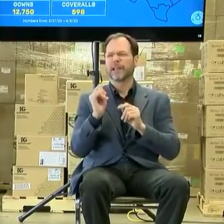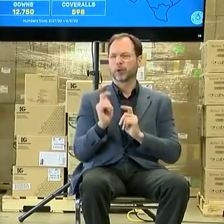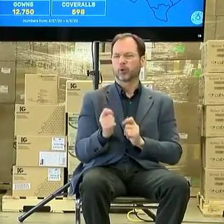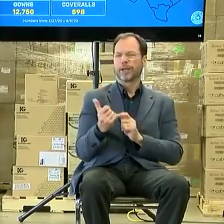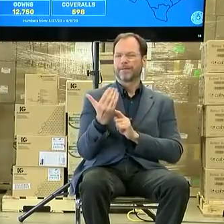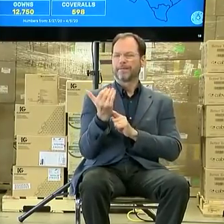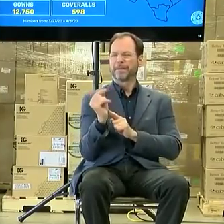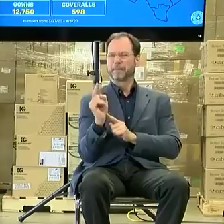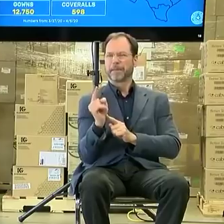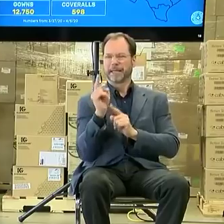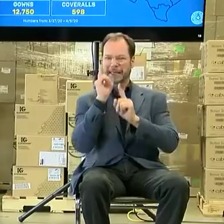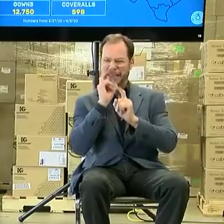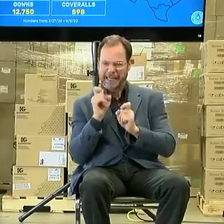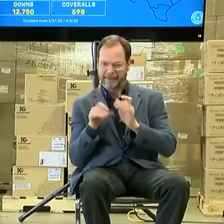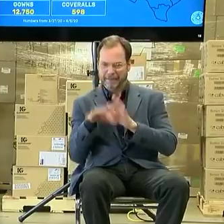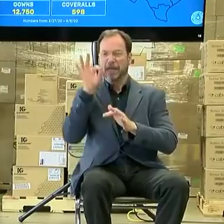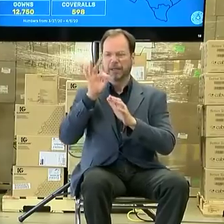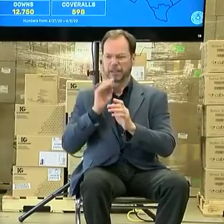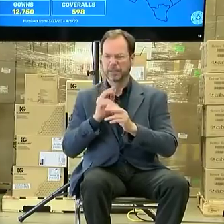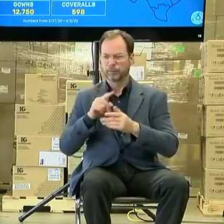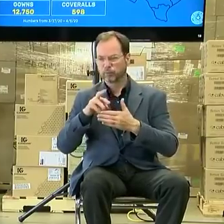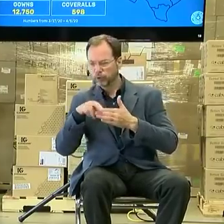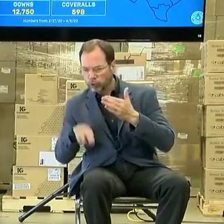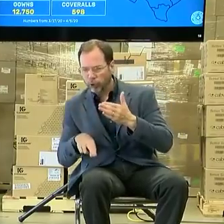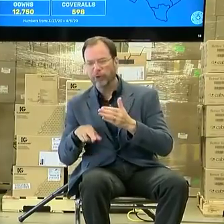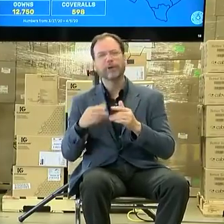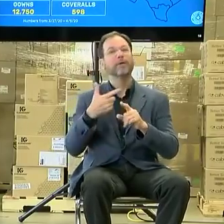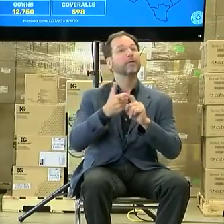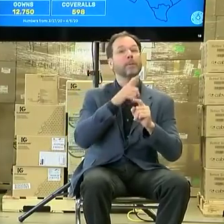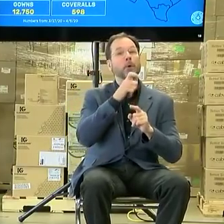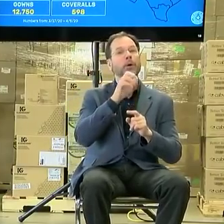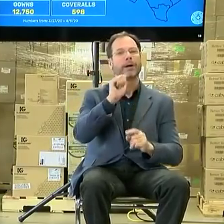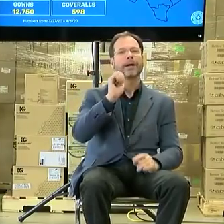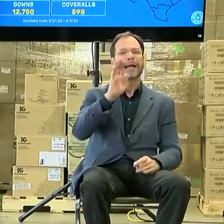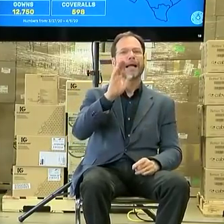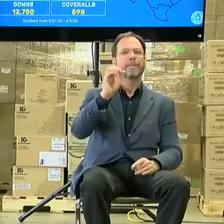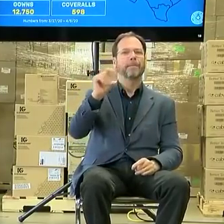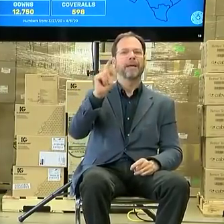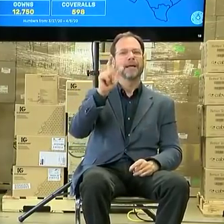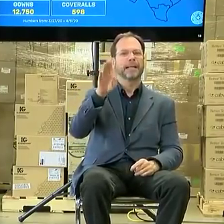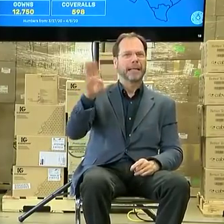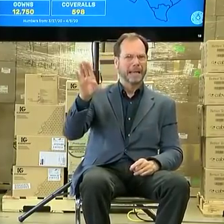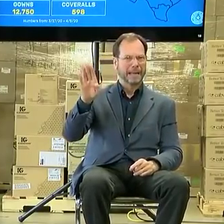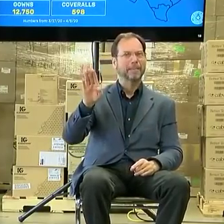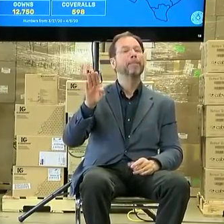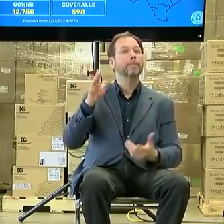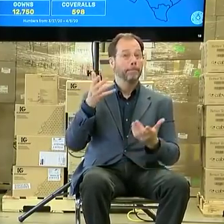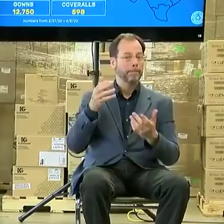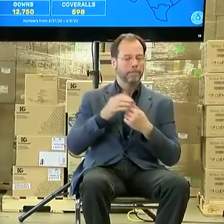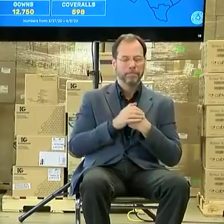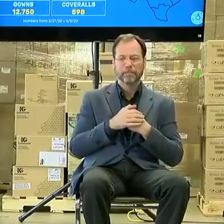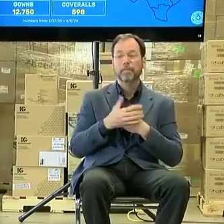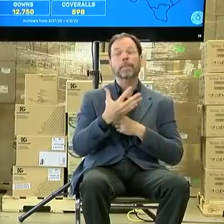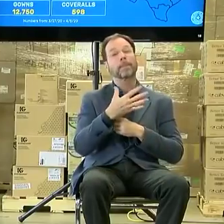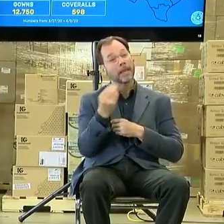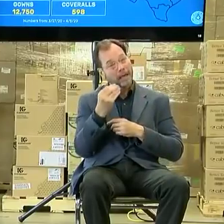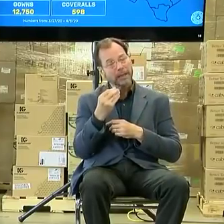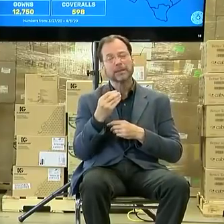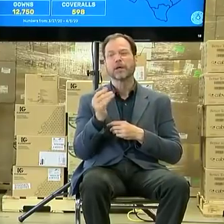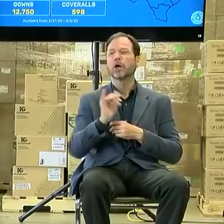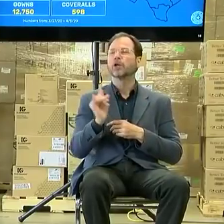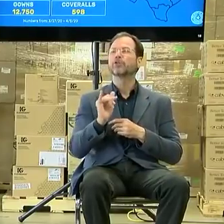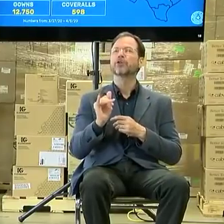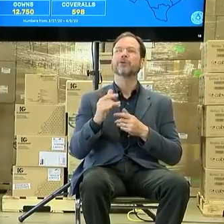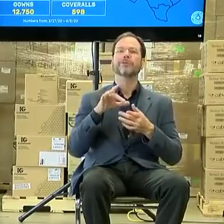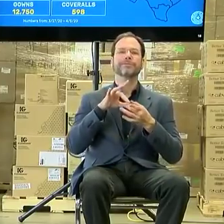tests provided by Abbott Labs that Texas continues to receive a large portion of. In addition to that, the same thing goes